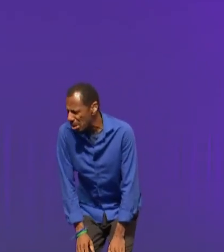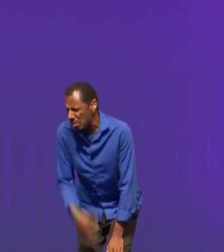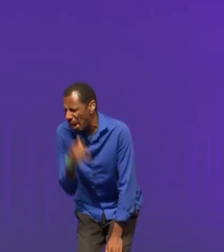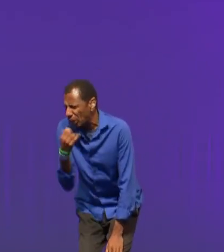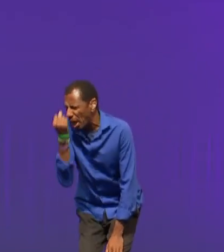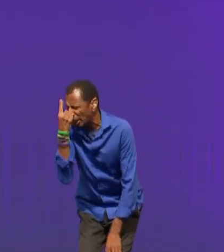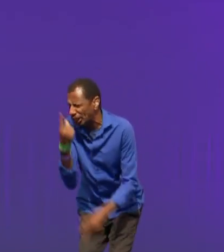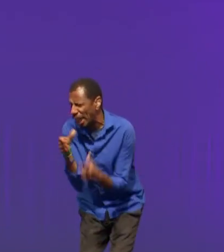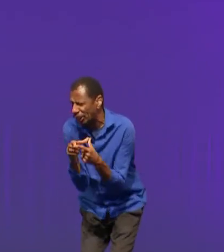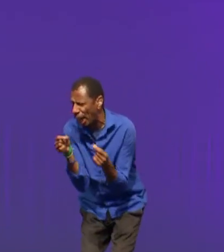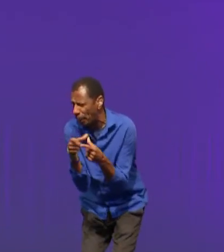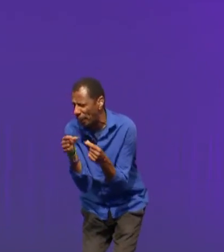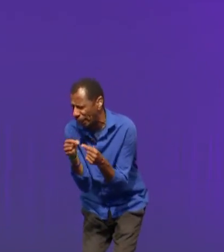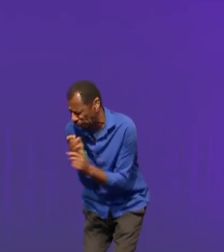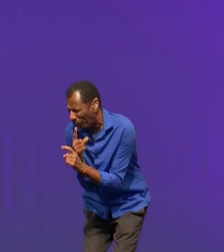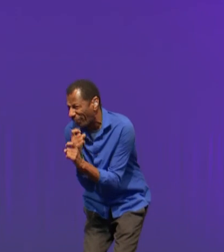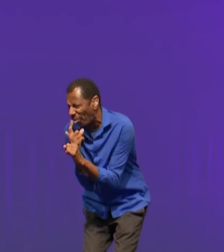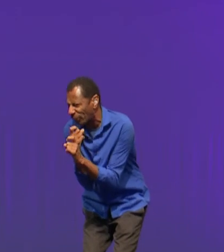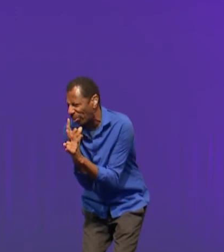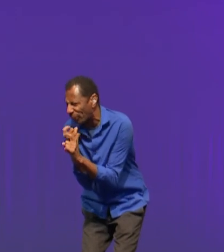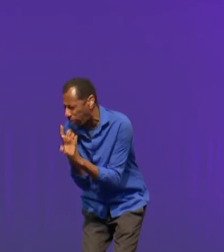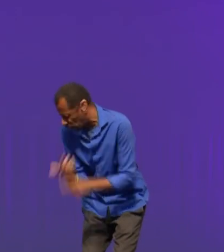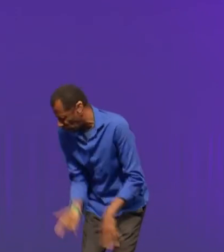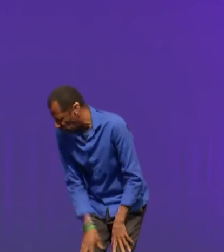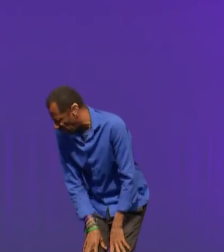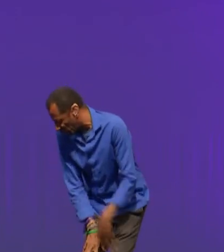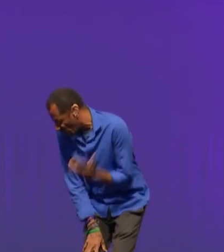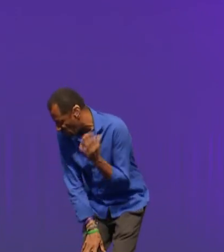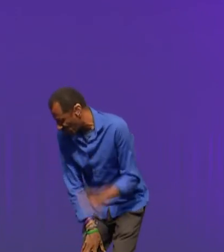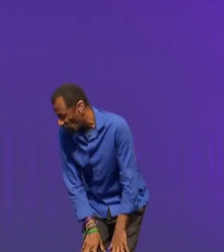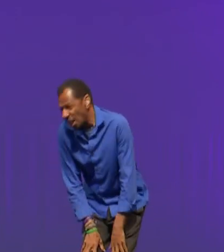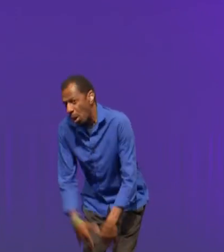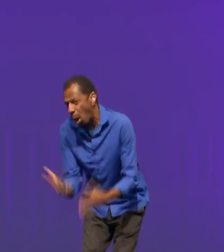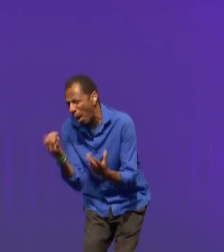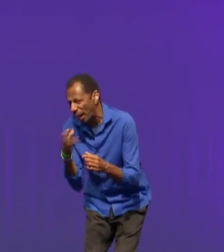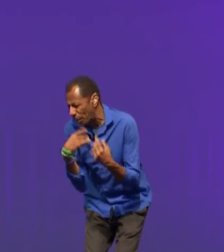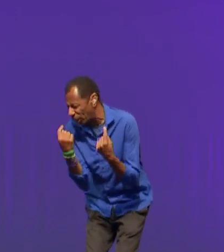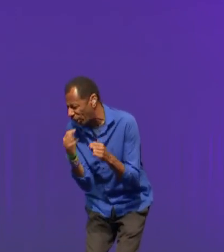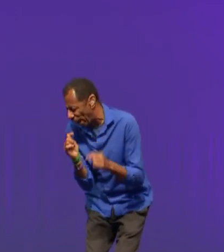I don't understand Japanese. So I don't read Japanese. Oh, well, which, let me try.